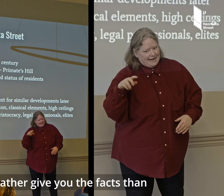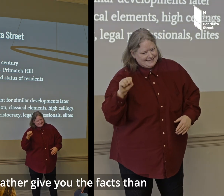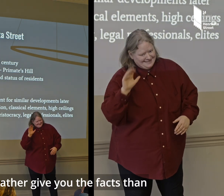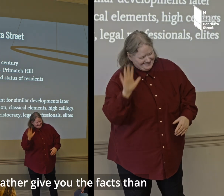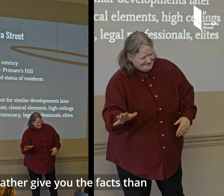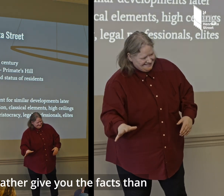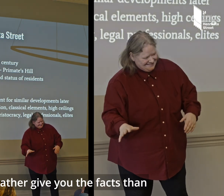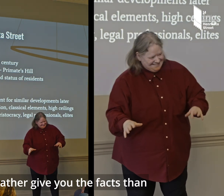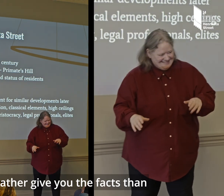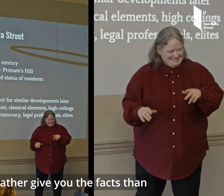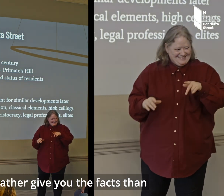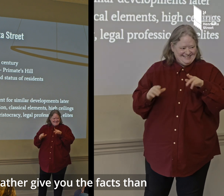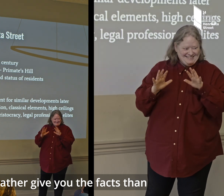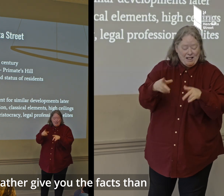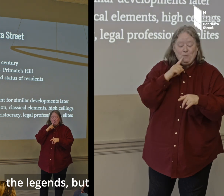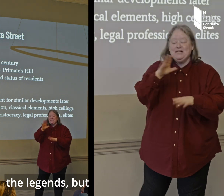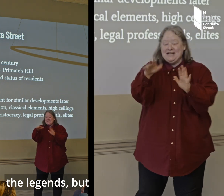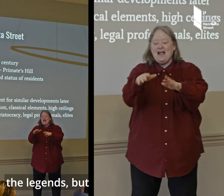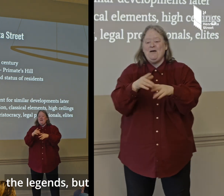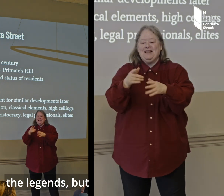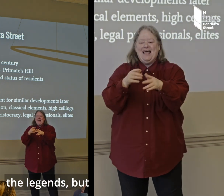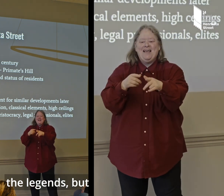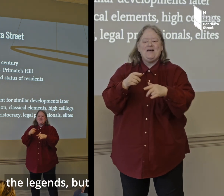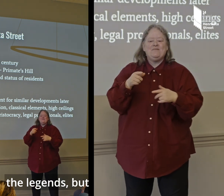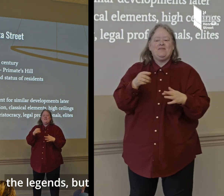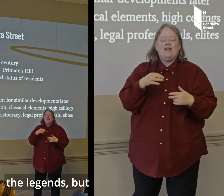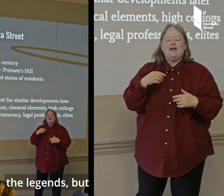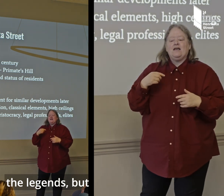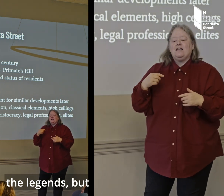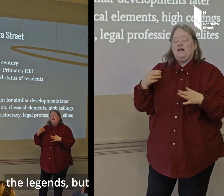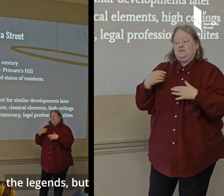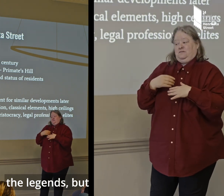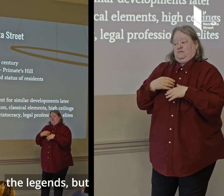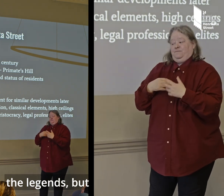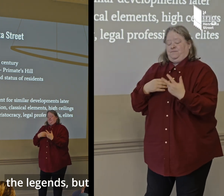Okay, I'd rather give you the facts than the legends, but